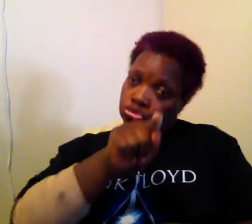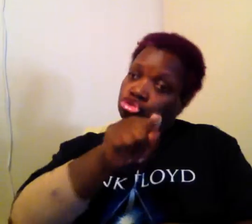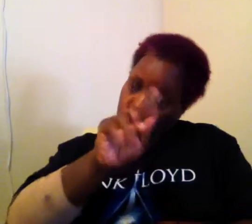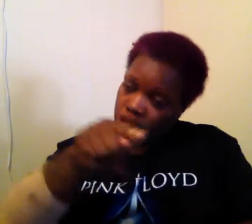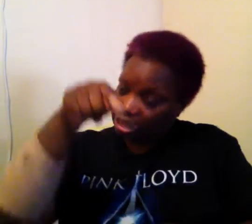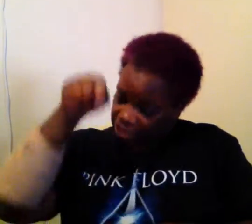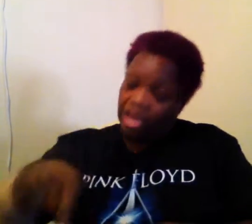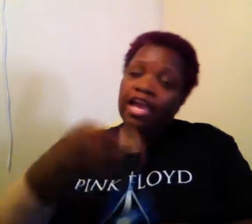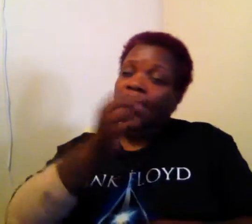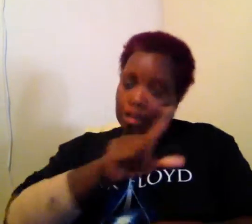Winch,